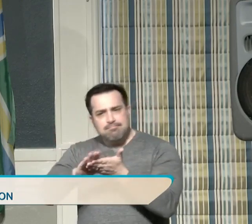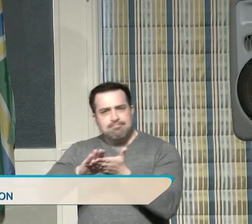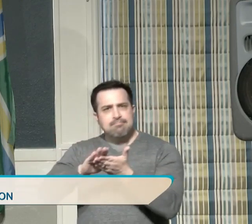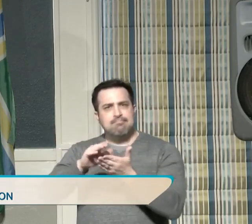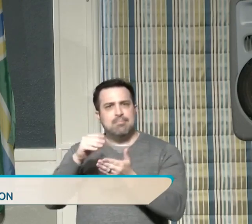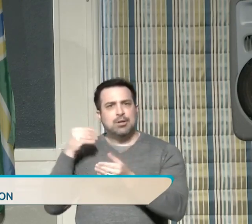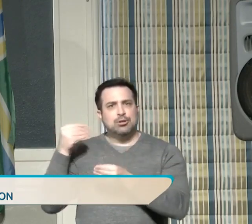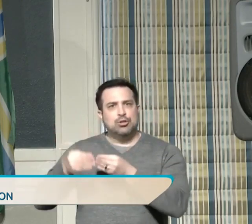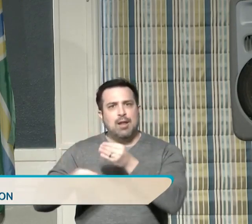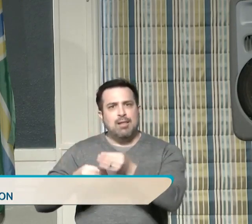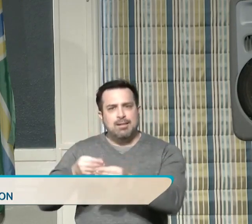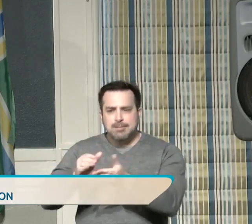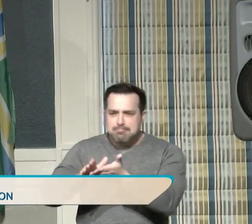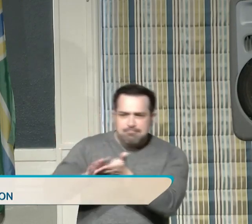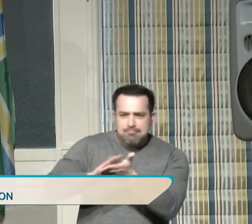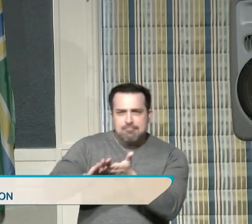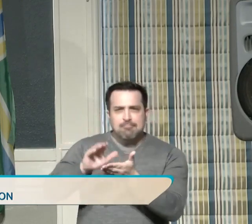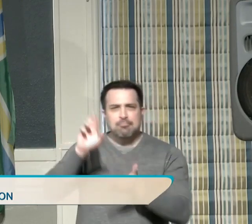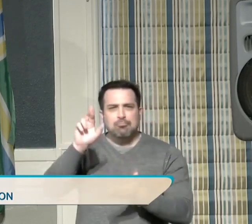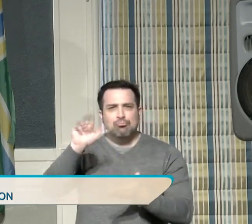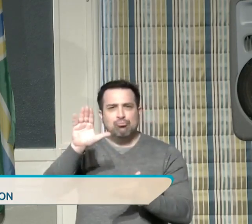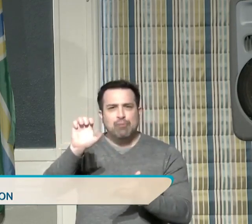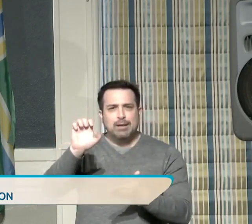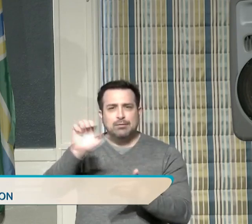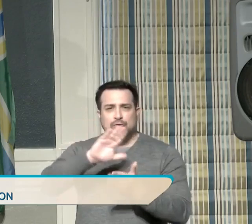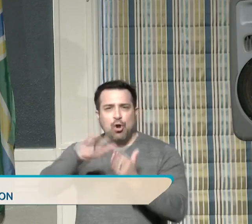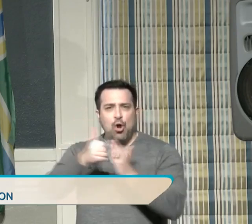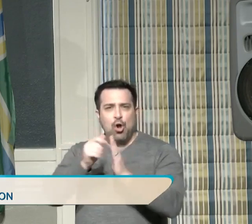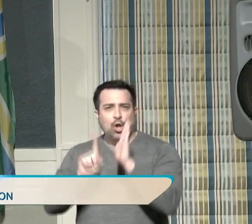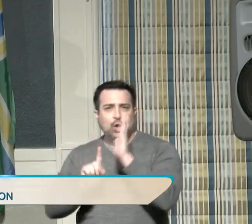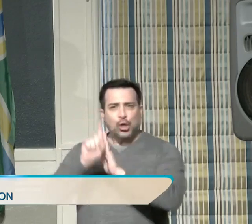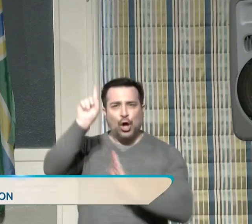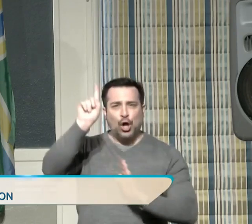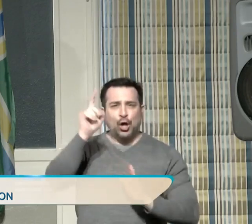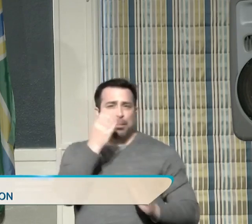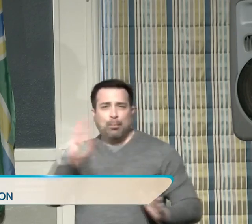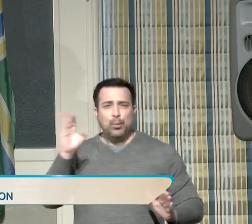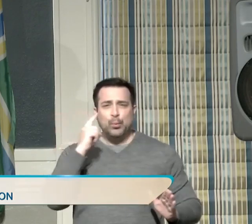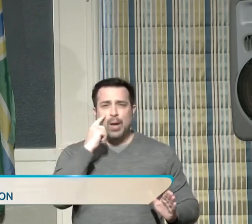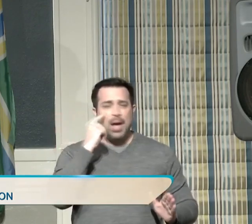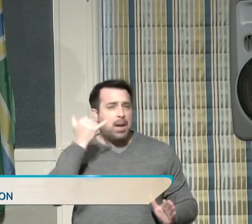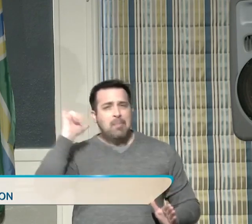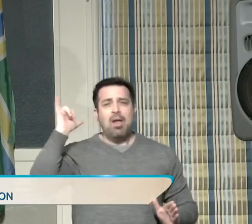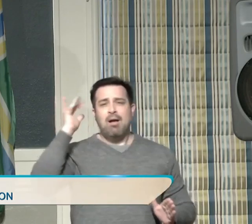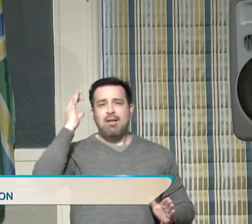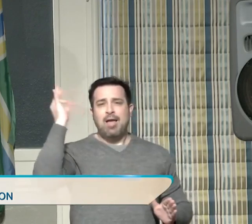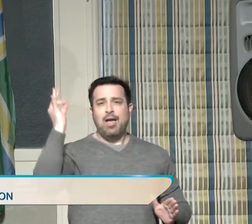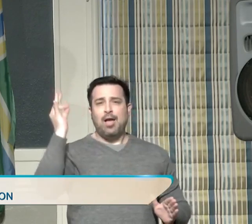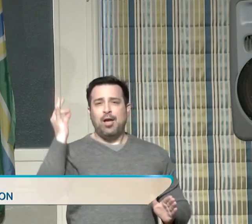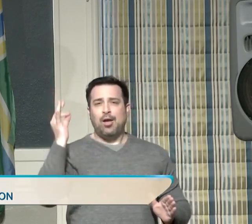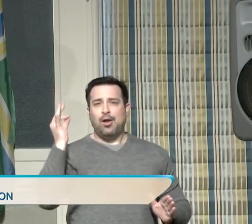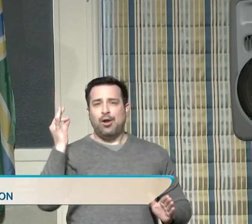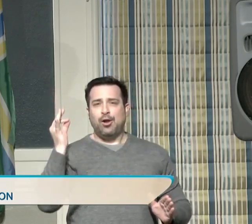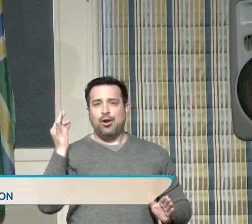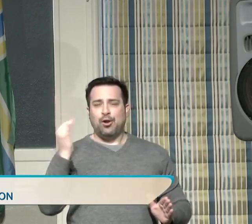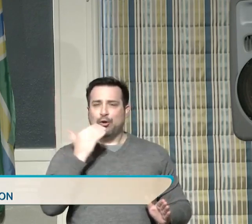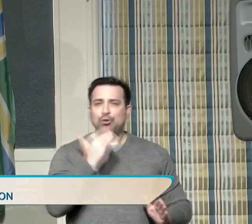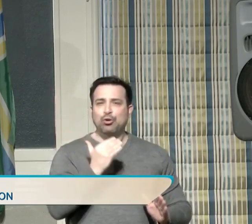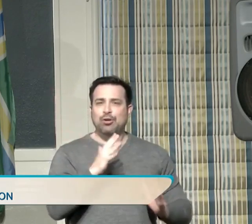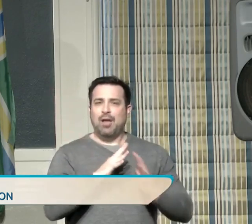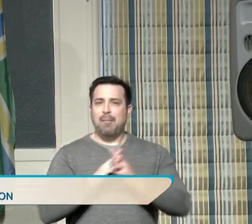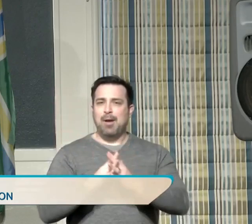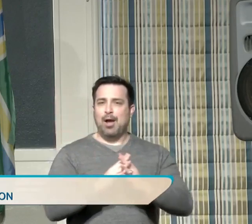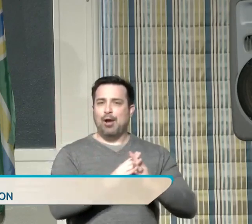race so that we would all be tall, blue-eyed, blonde-haired, good